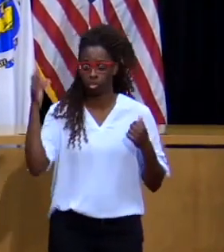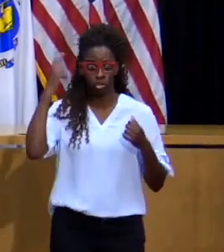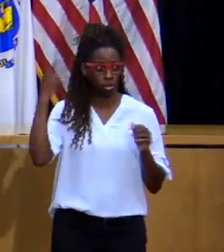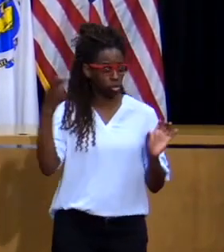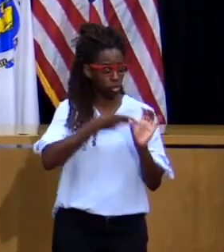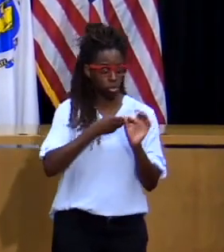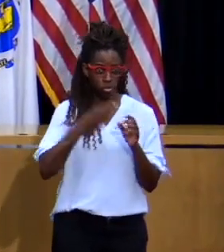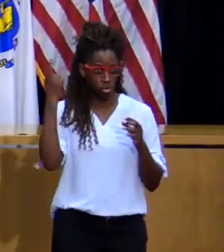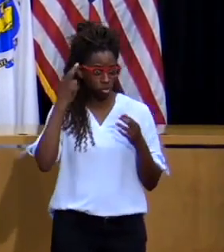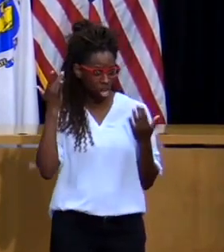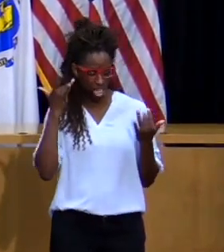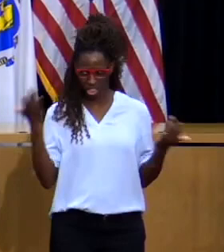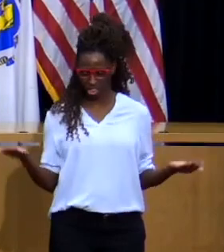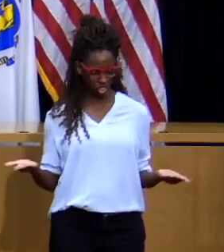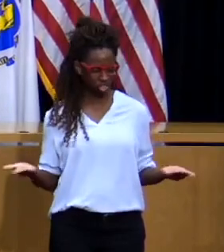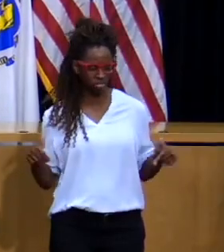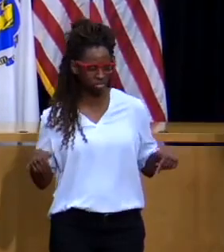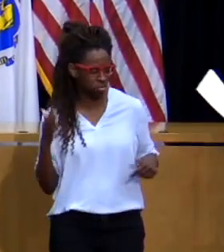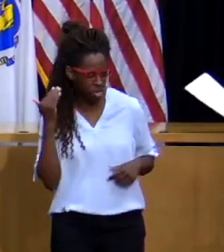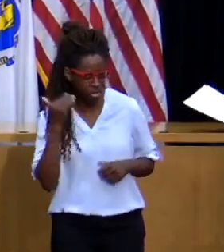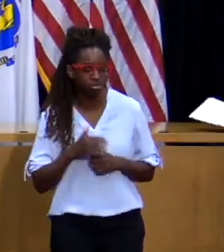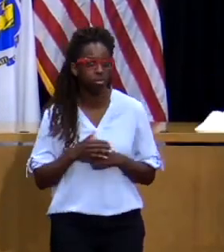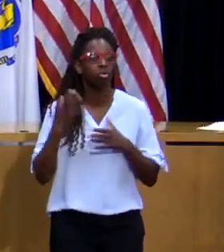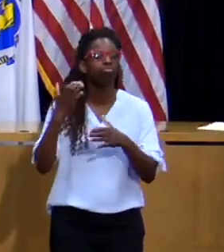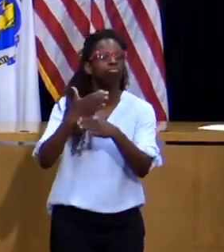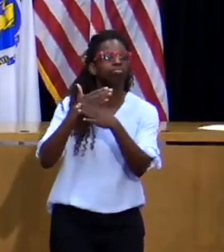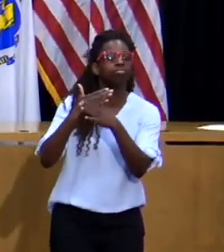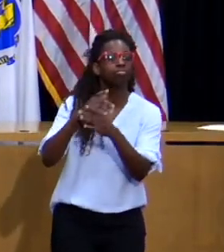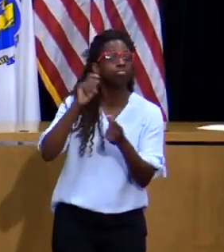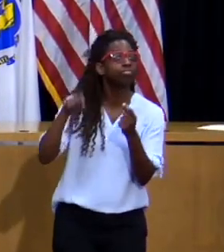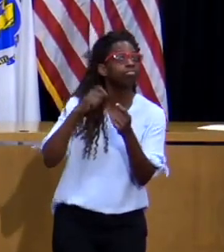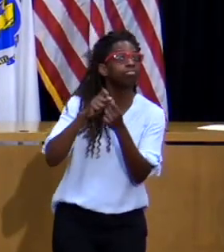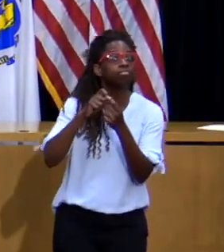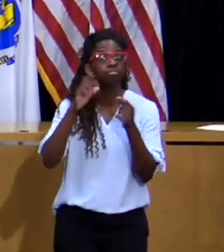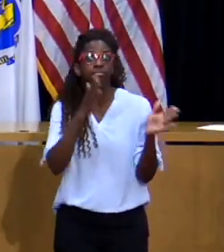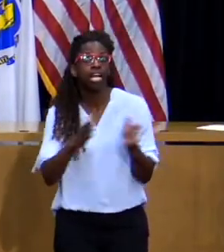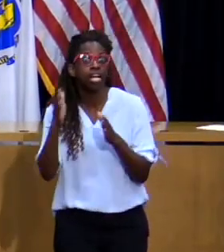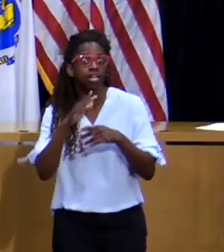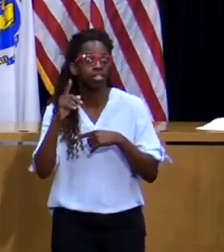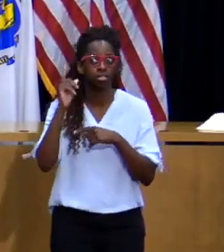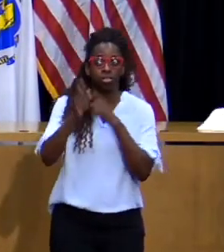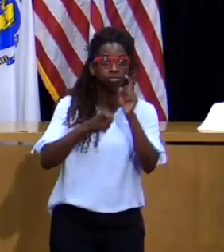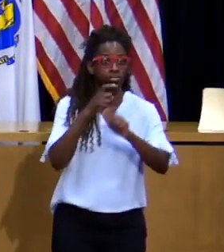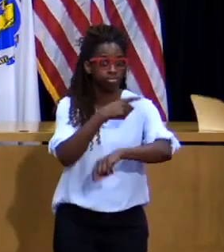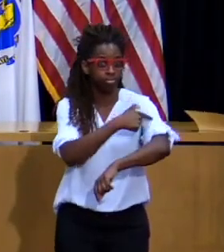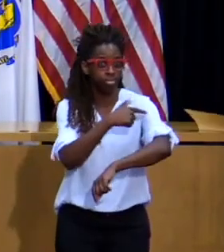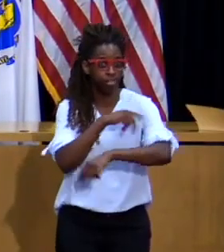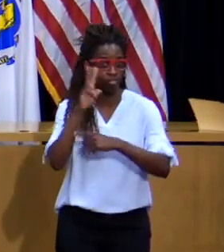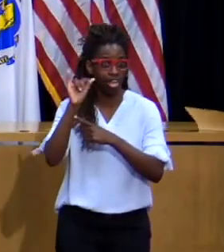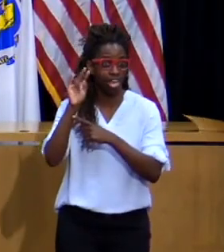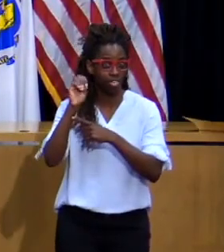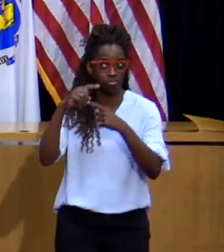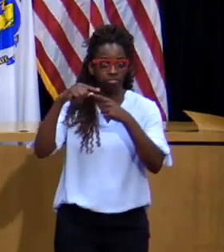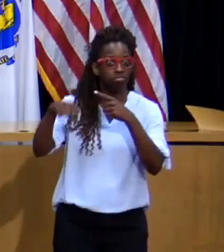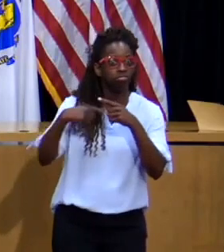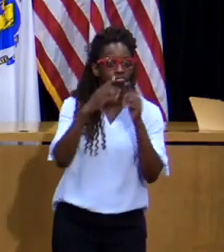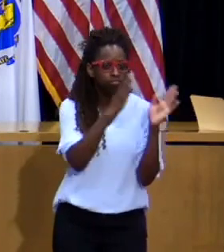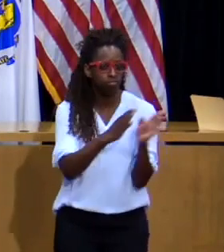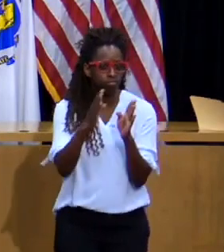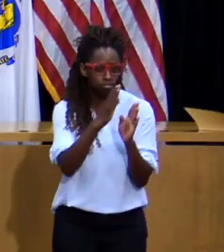because we're here to share some news and details about our plan to distribute the first round of COVID-19